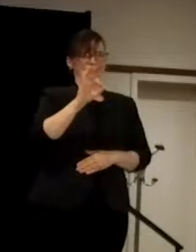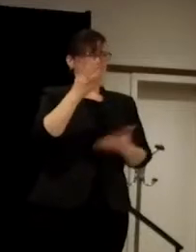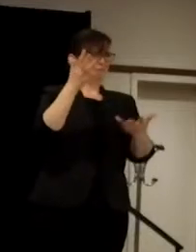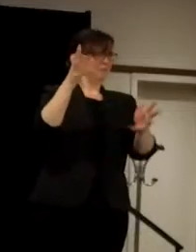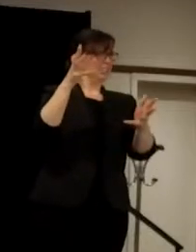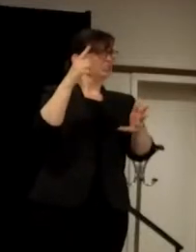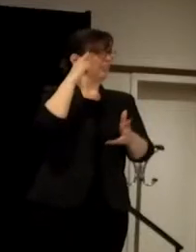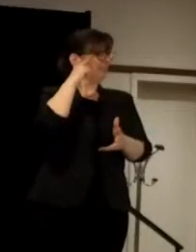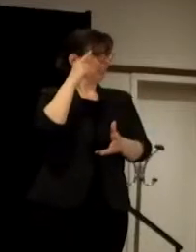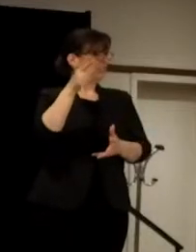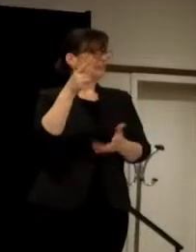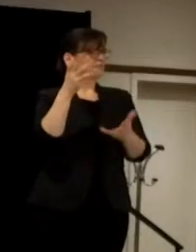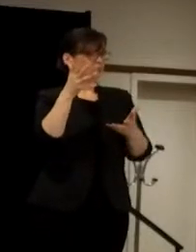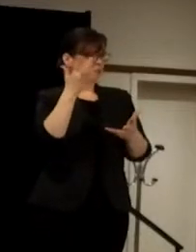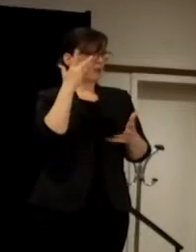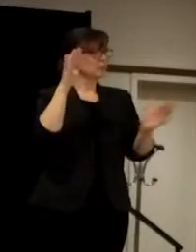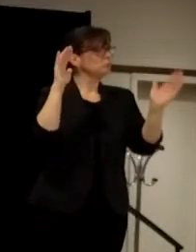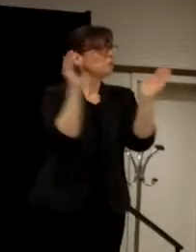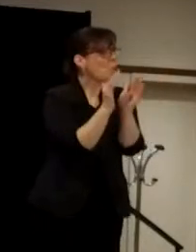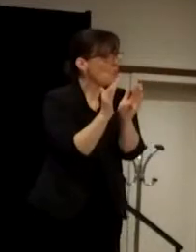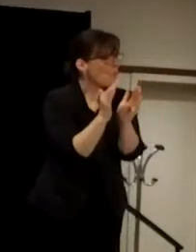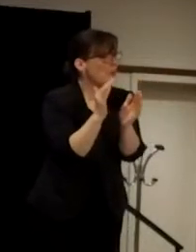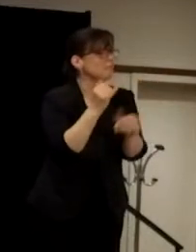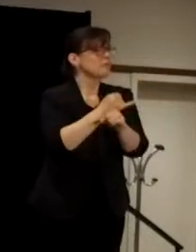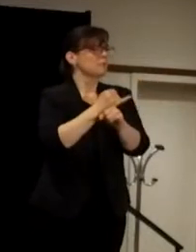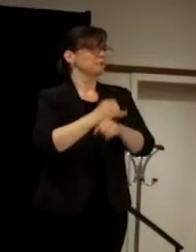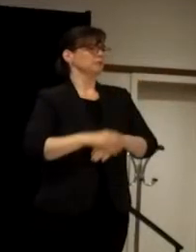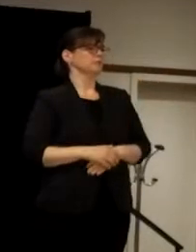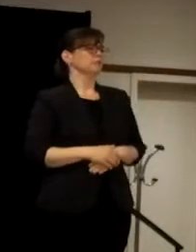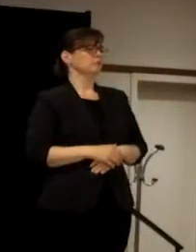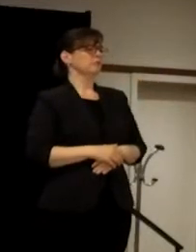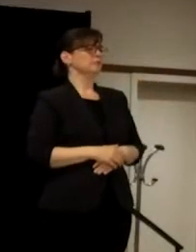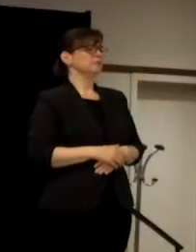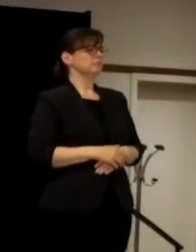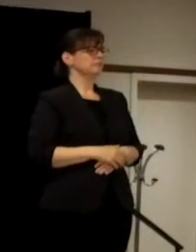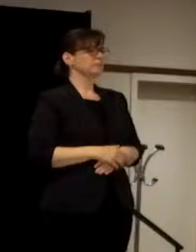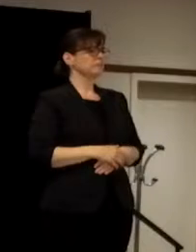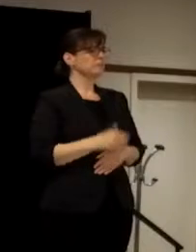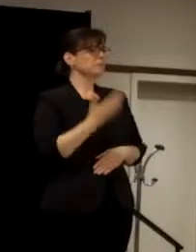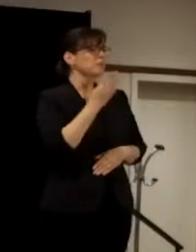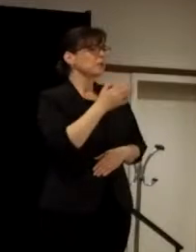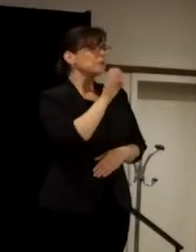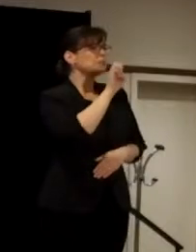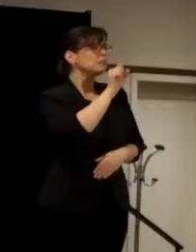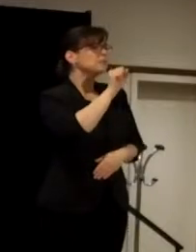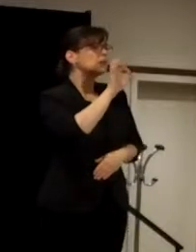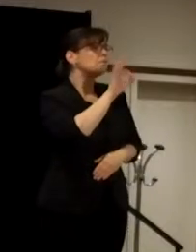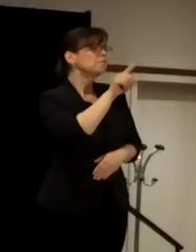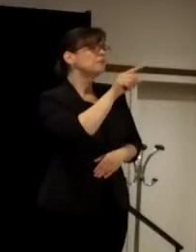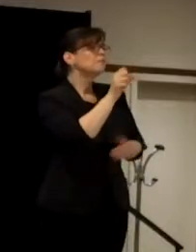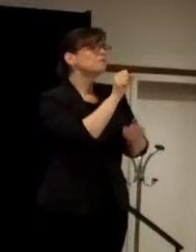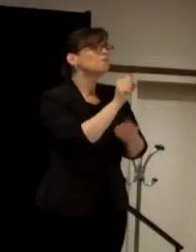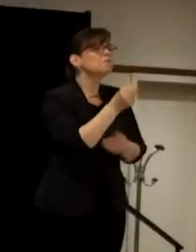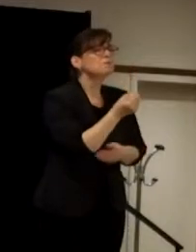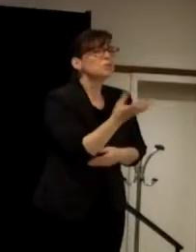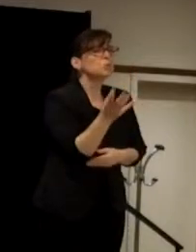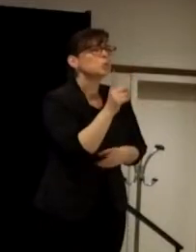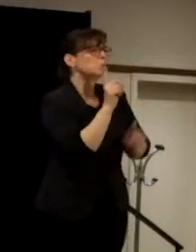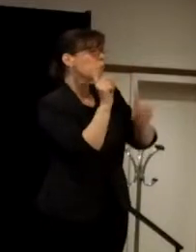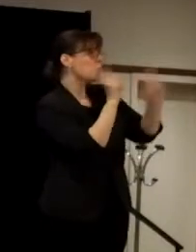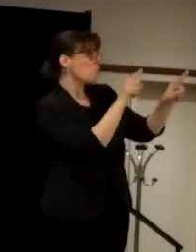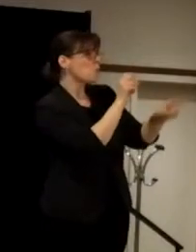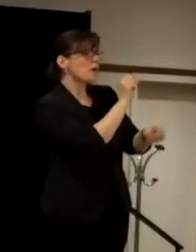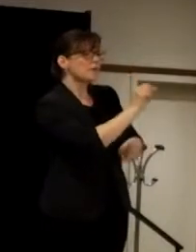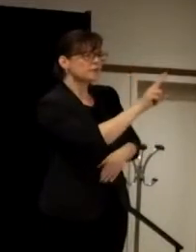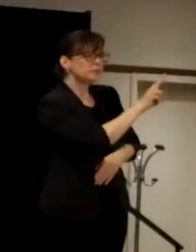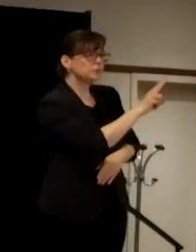that they've identified that we'll either send to SU or we'll get them vaccinated one way or the other. We're working with OCC next week, but I still think